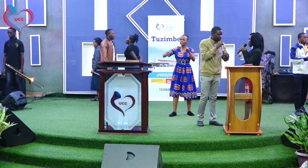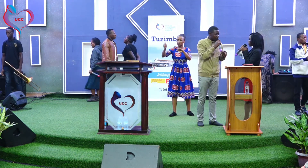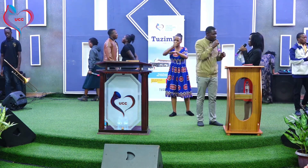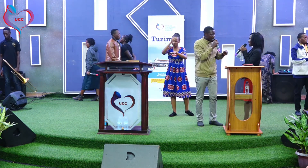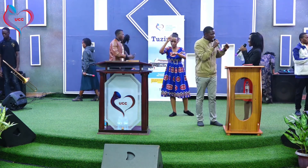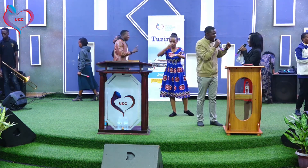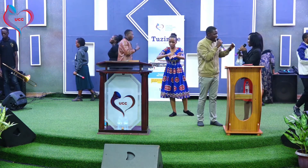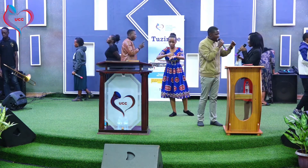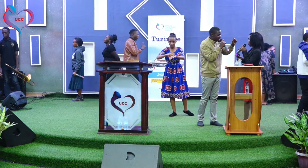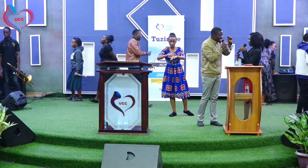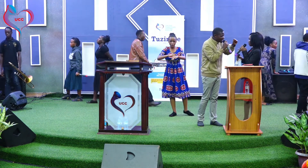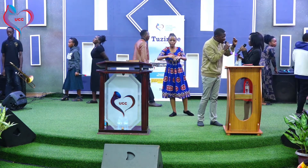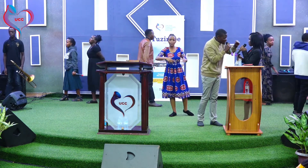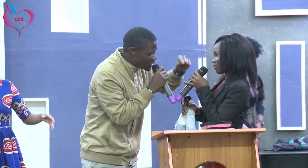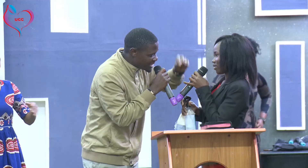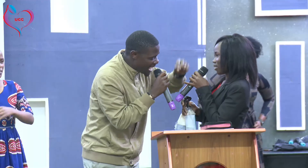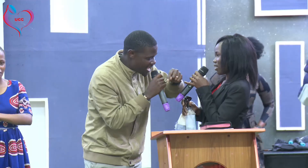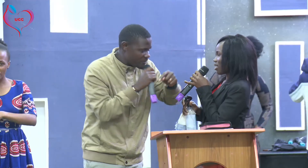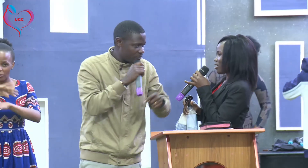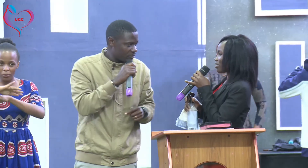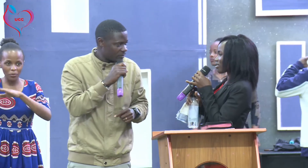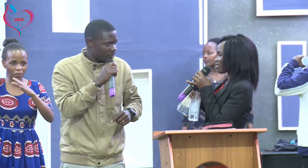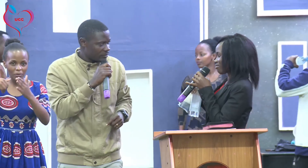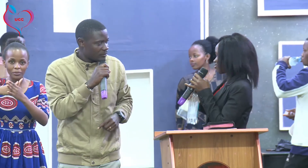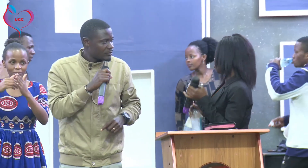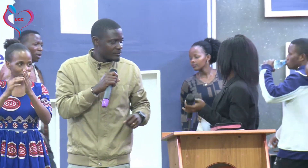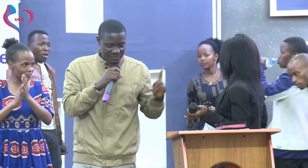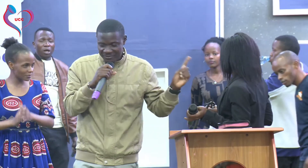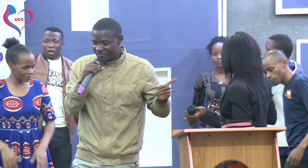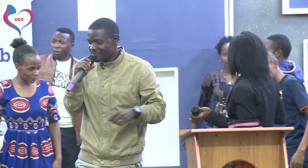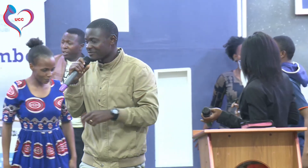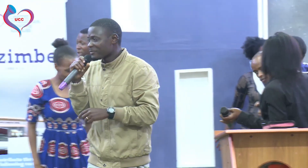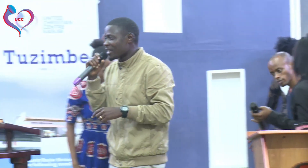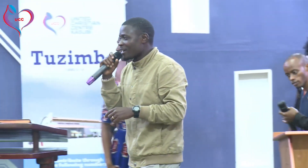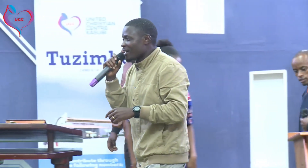time. It's a curious time.